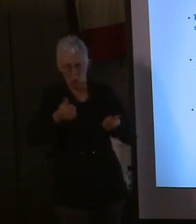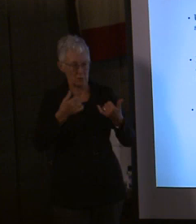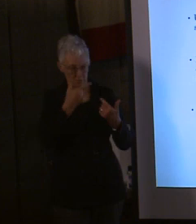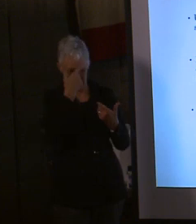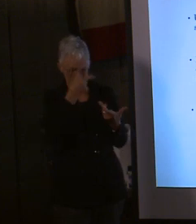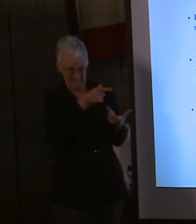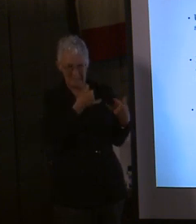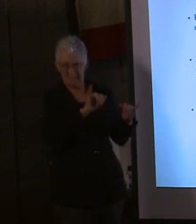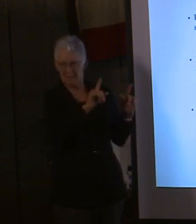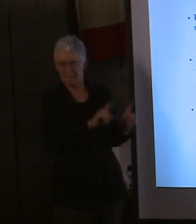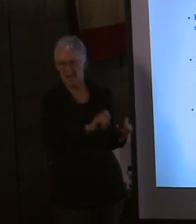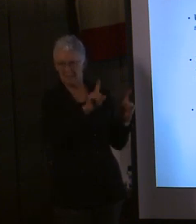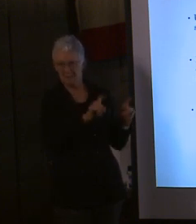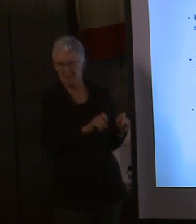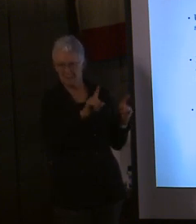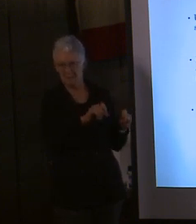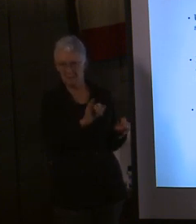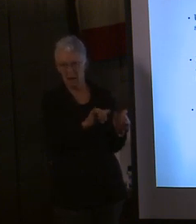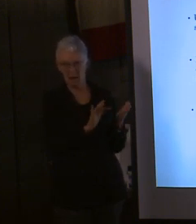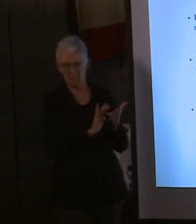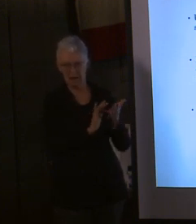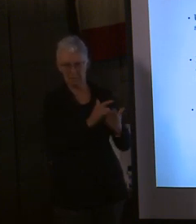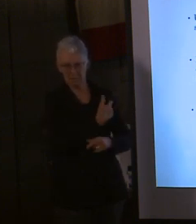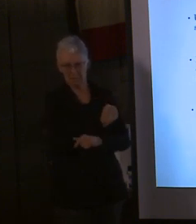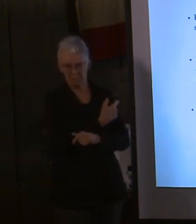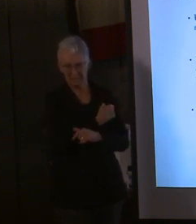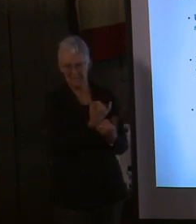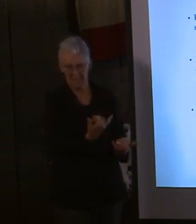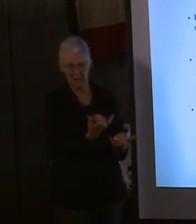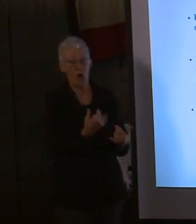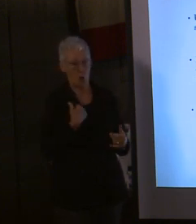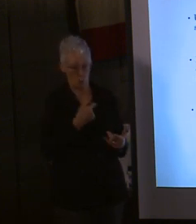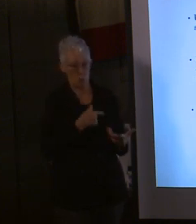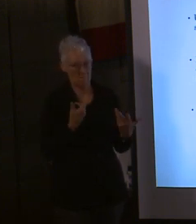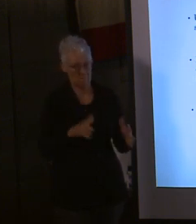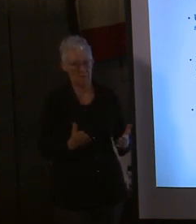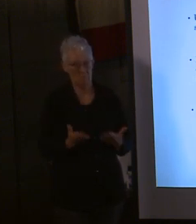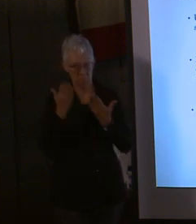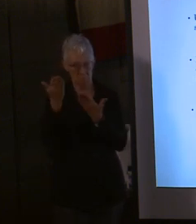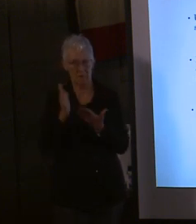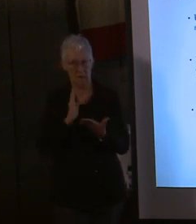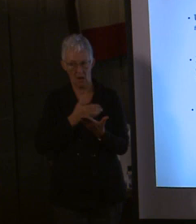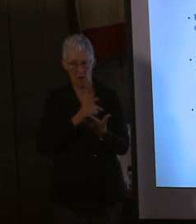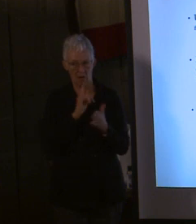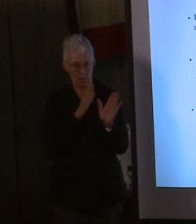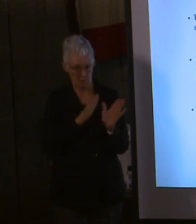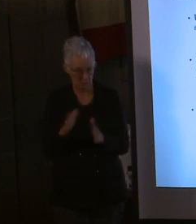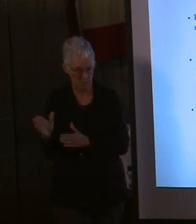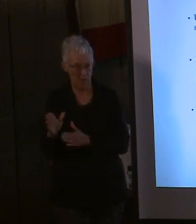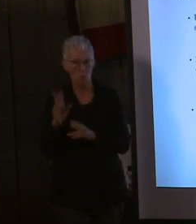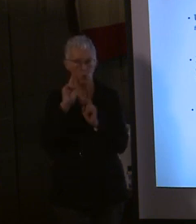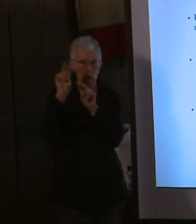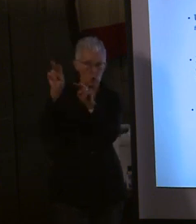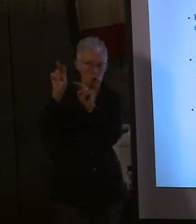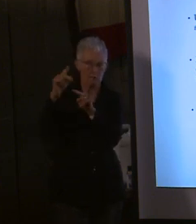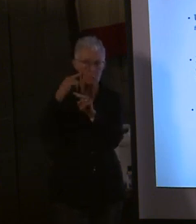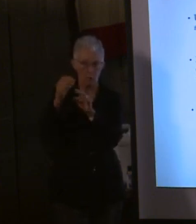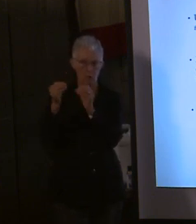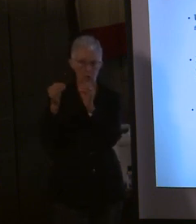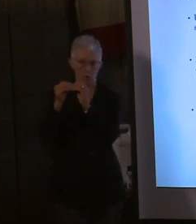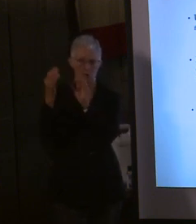testing phase right now, but we have submitted our plan. It is on time, and we look for more feedback from the CDC on the